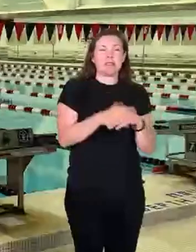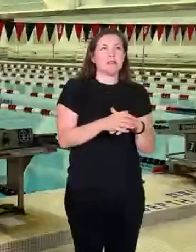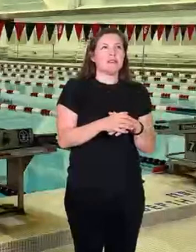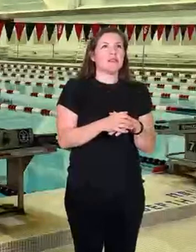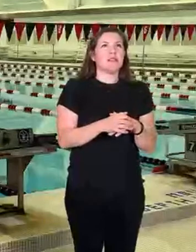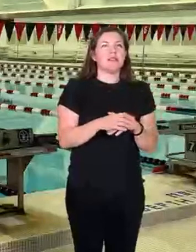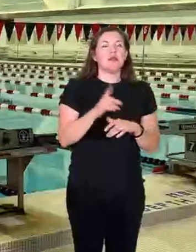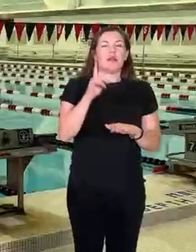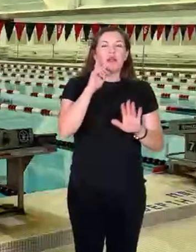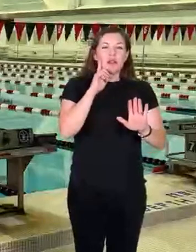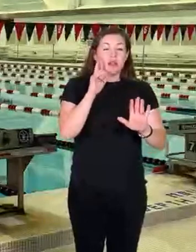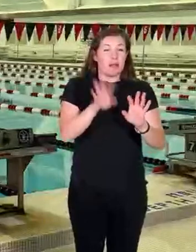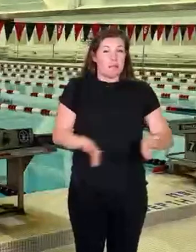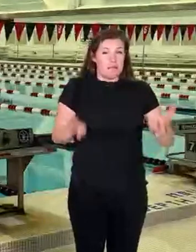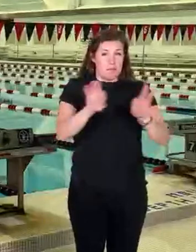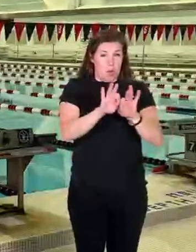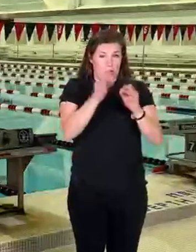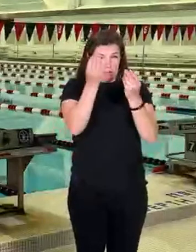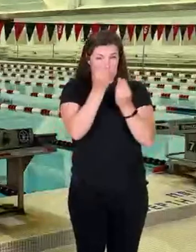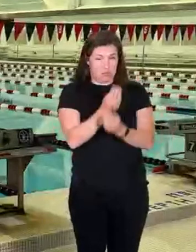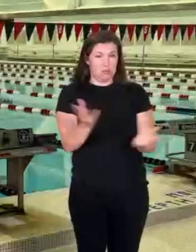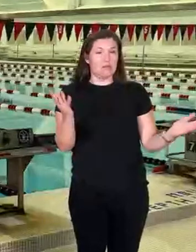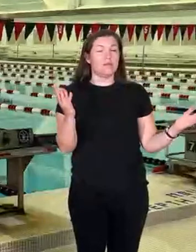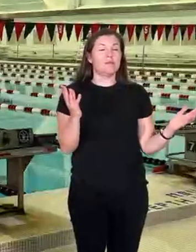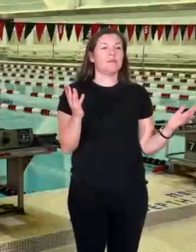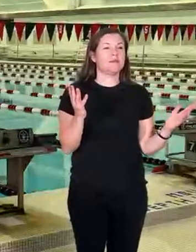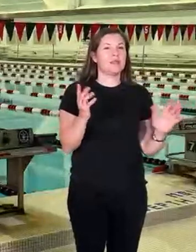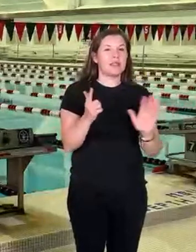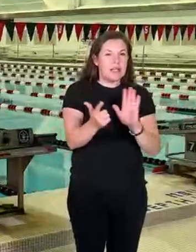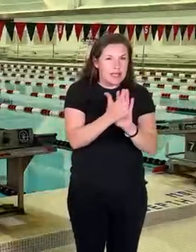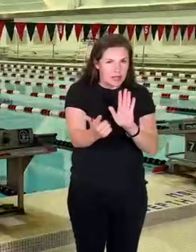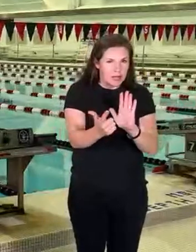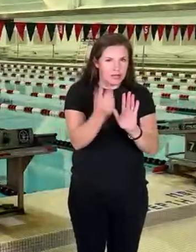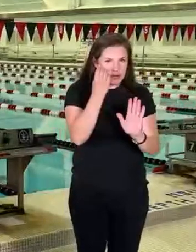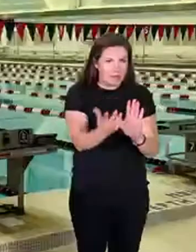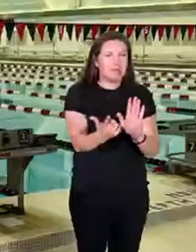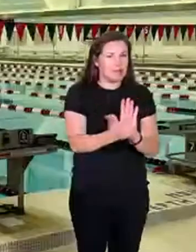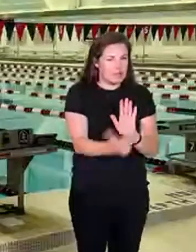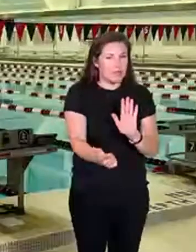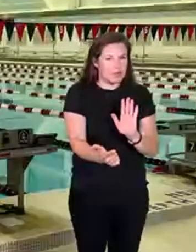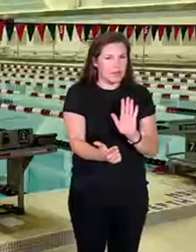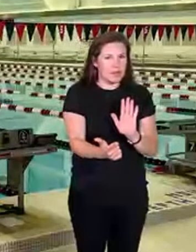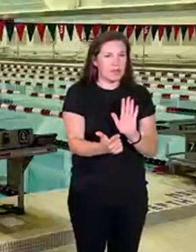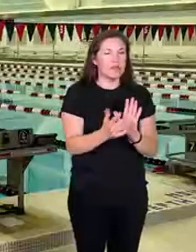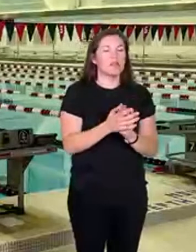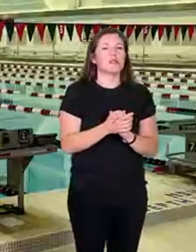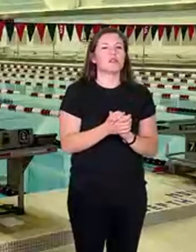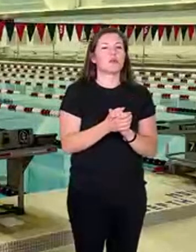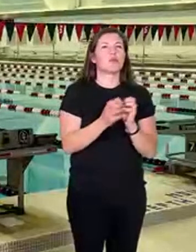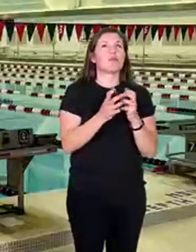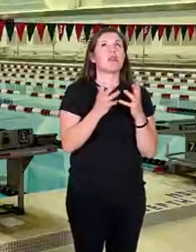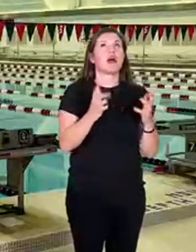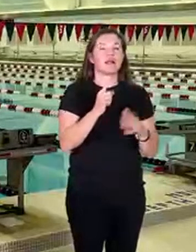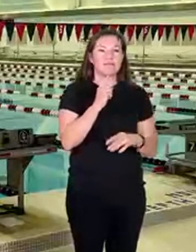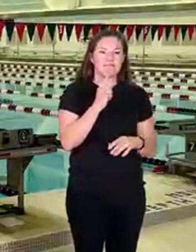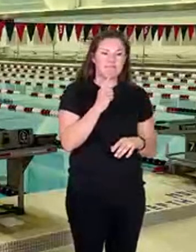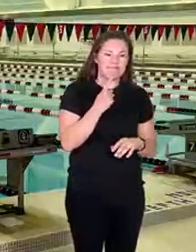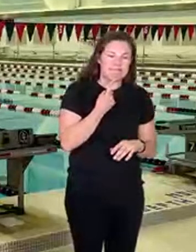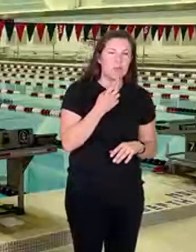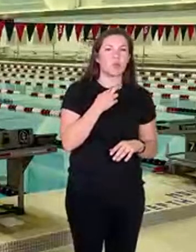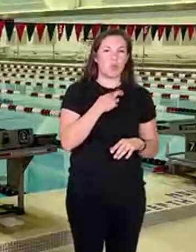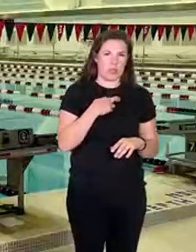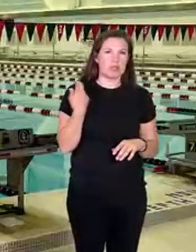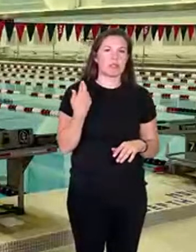it's very important for the public to understand that that's illegal in New York State and carries a lot of significant